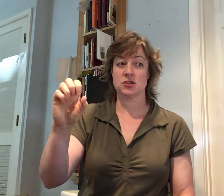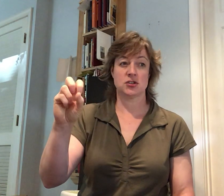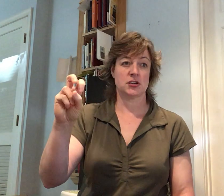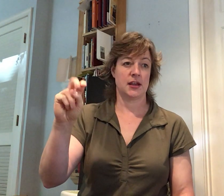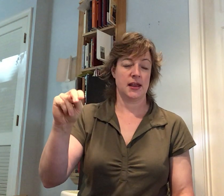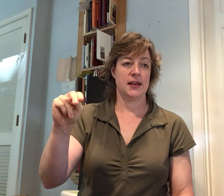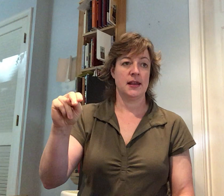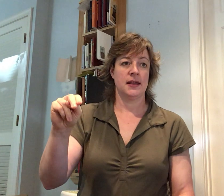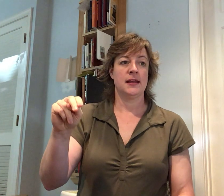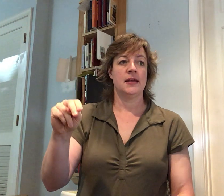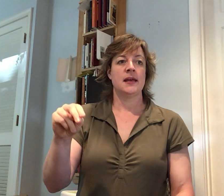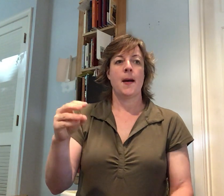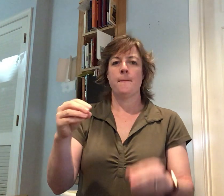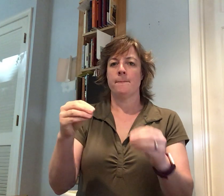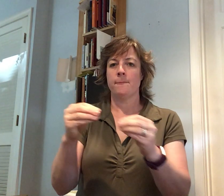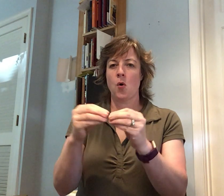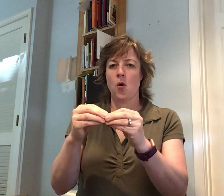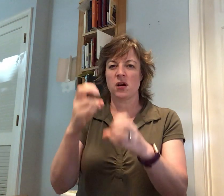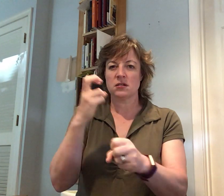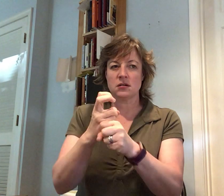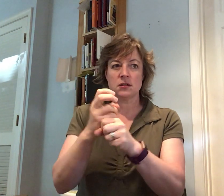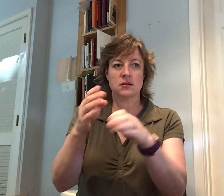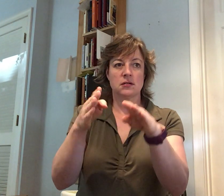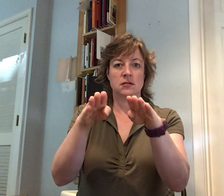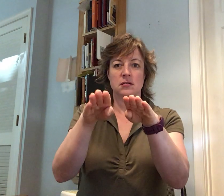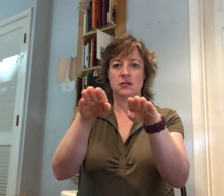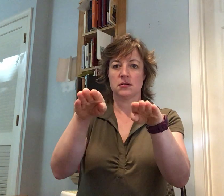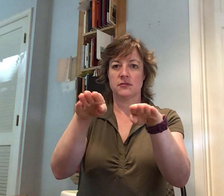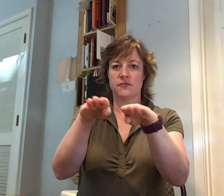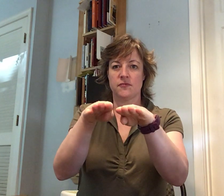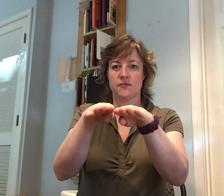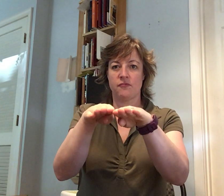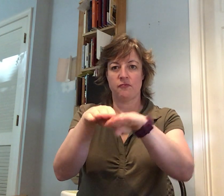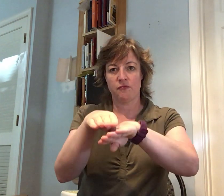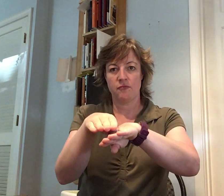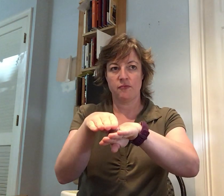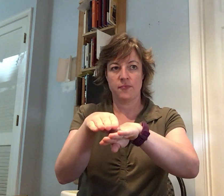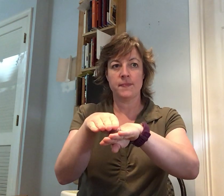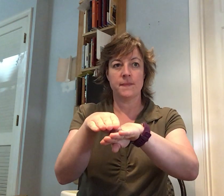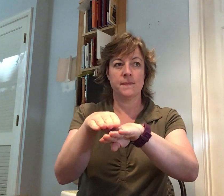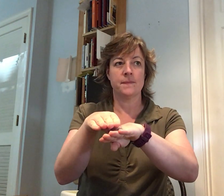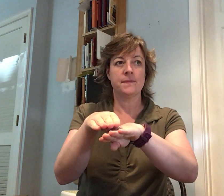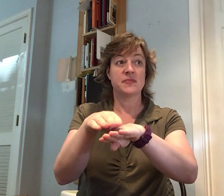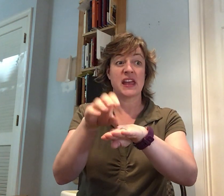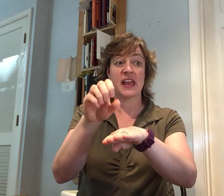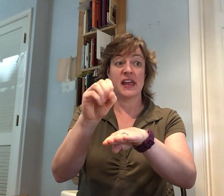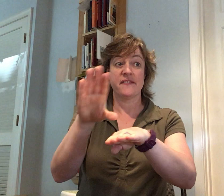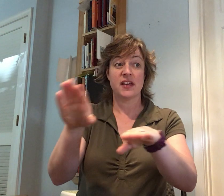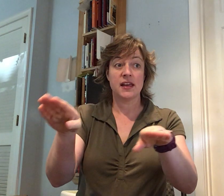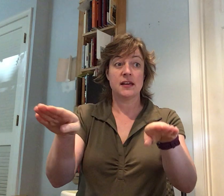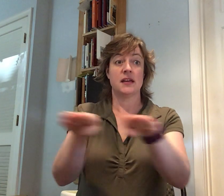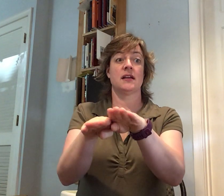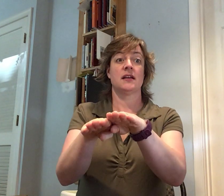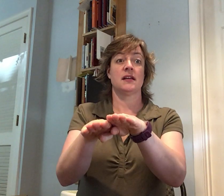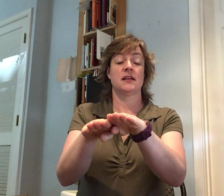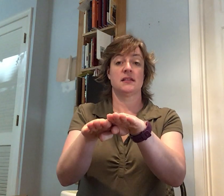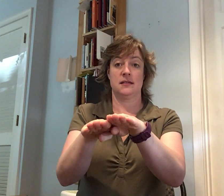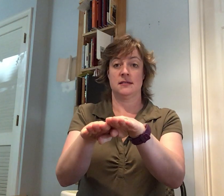the mantle. If continental plates with similar densities collide, they can create